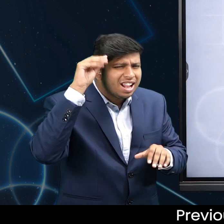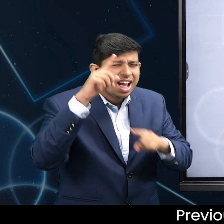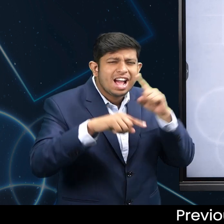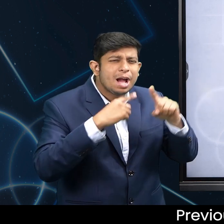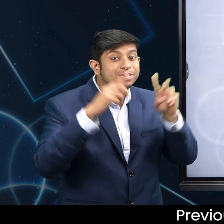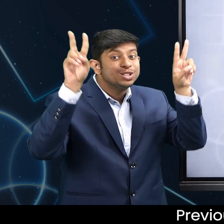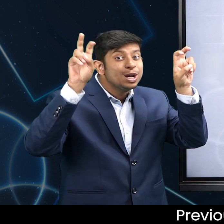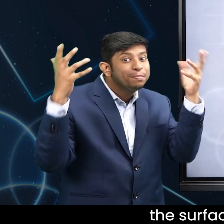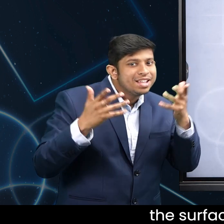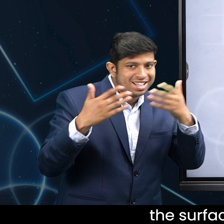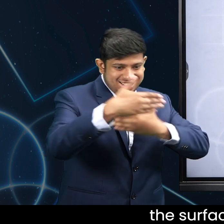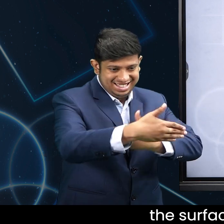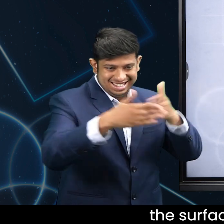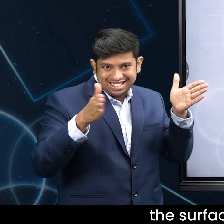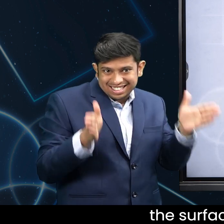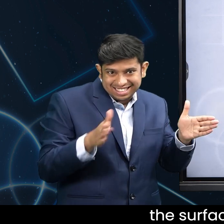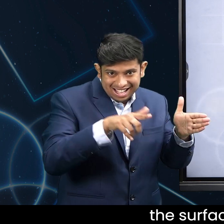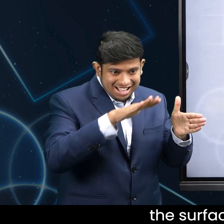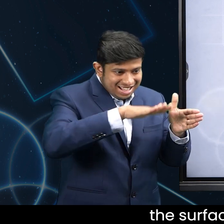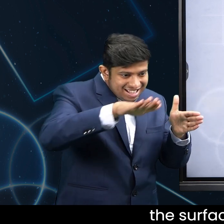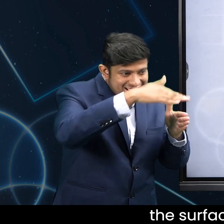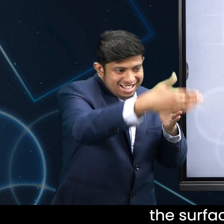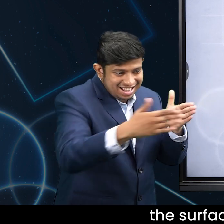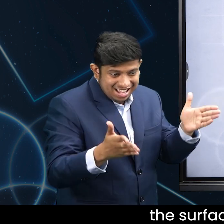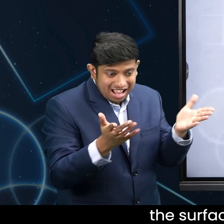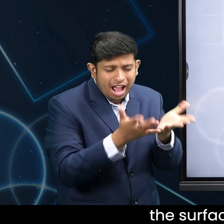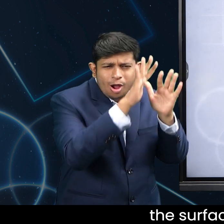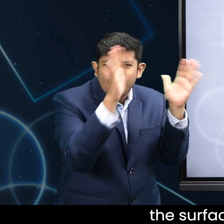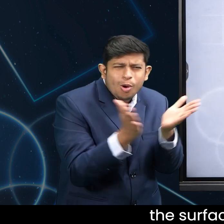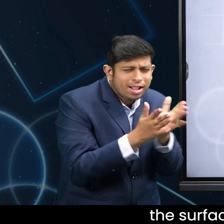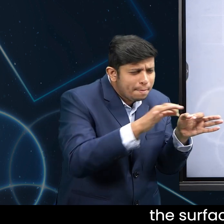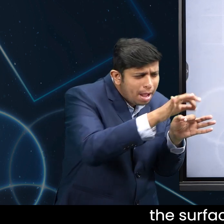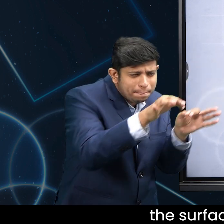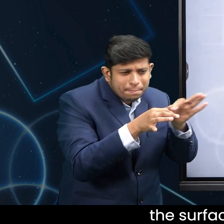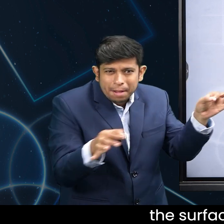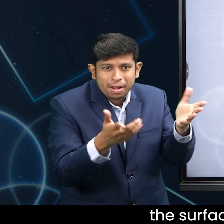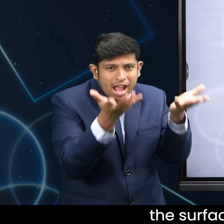Previously, you have learned about the surface area and volume of a cuboid.